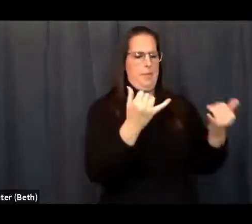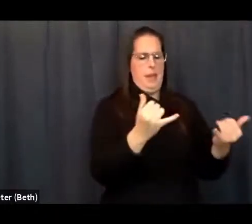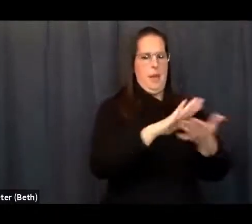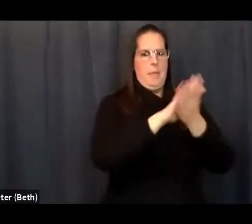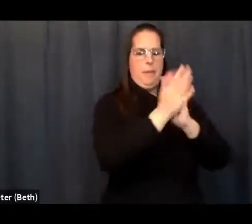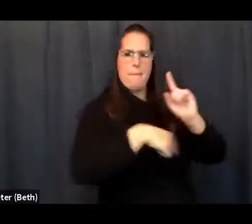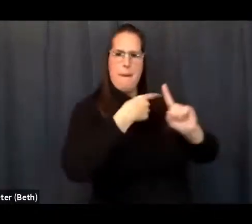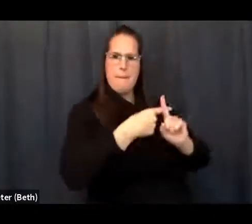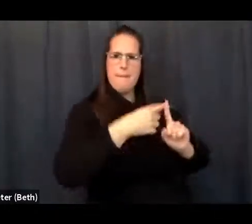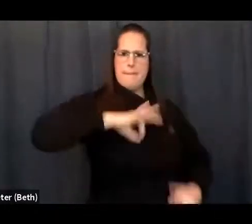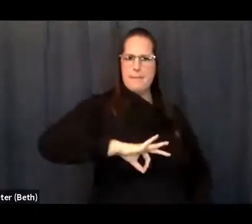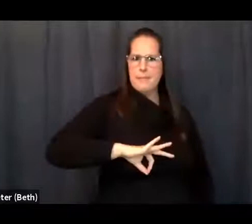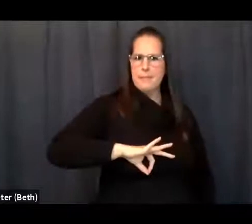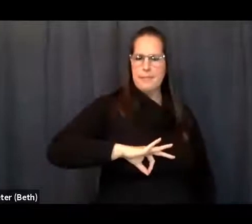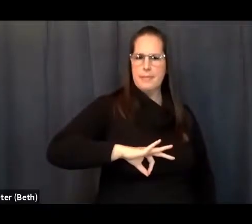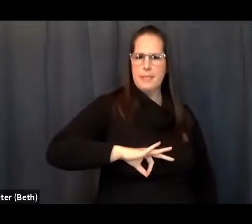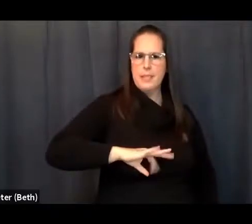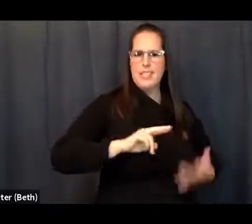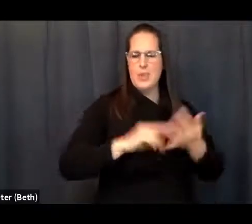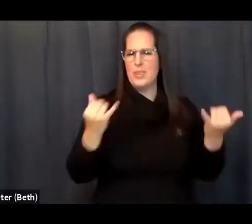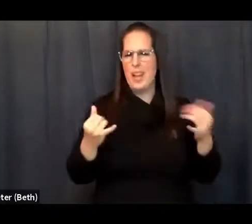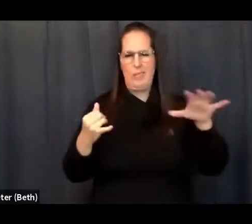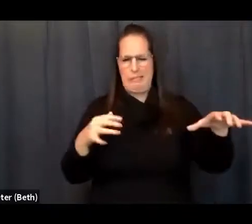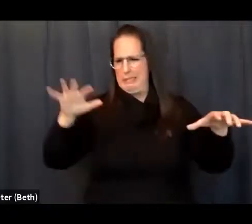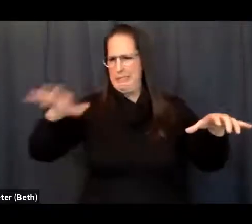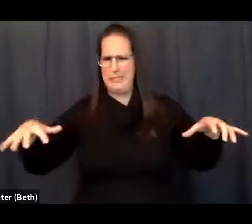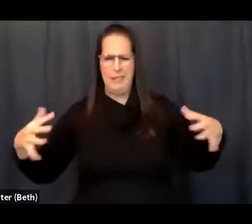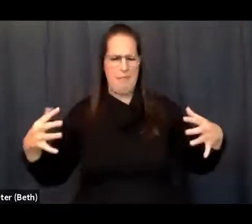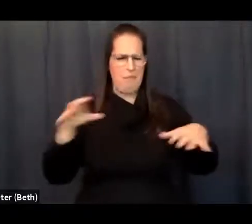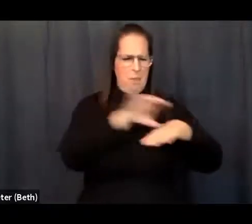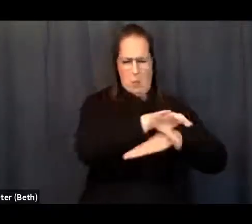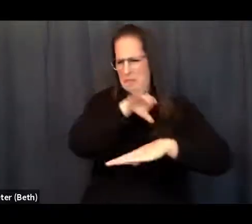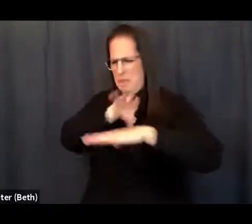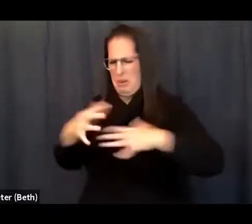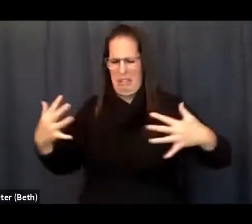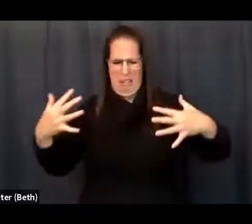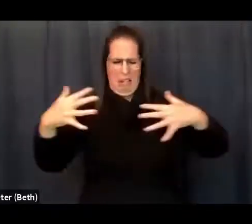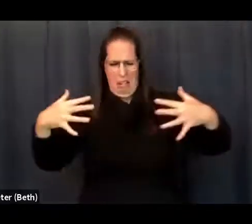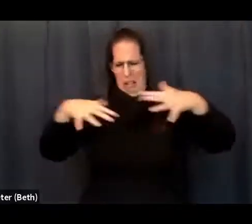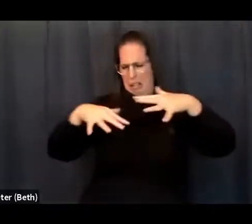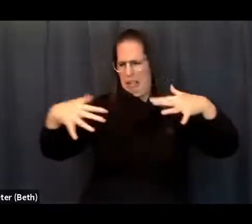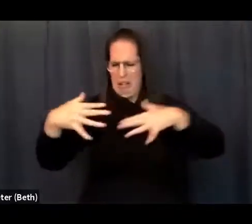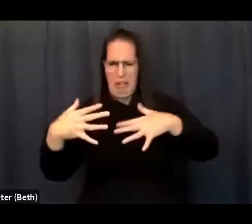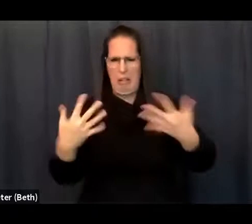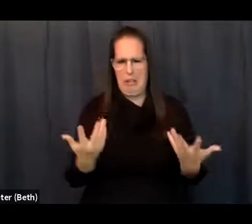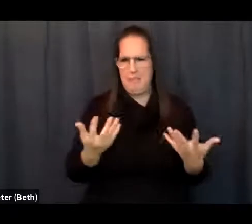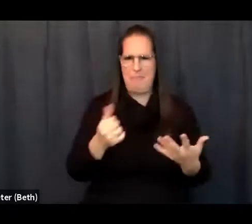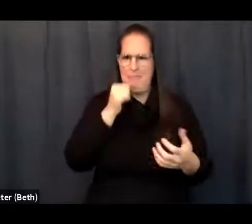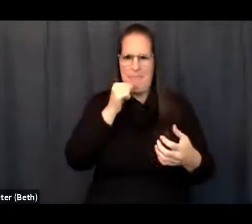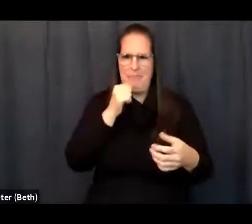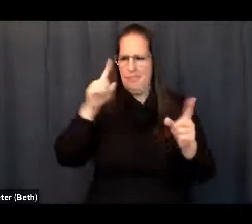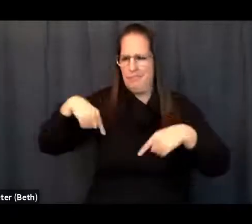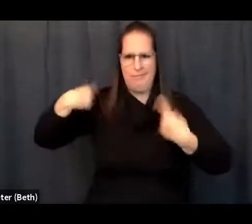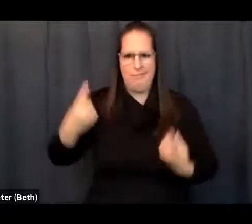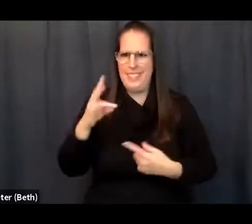not try to force this integration like this. It's not going to work. We don't have the language, don't have the means. We haven't gone anywhere with it for